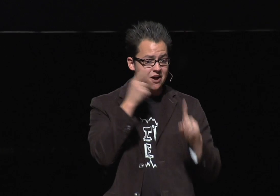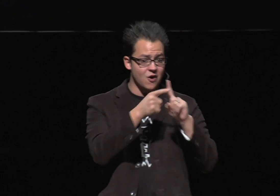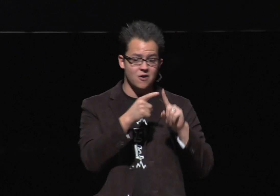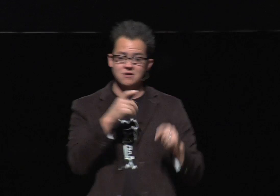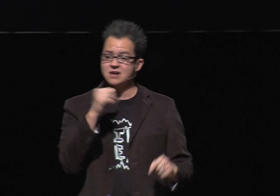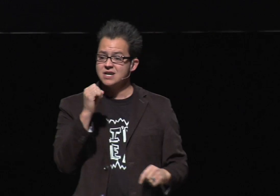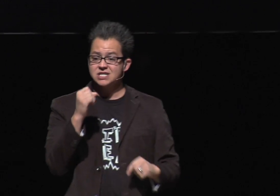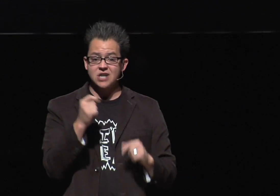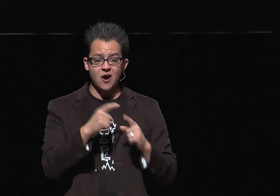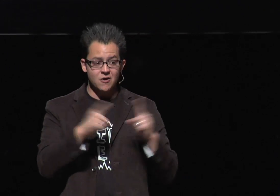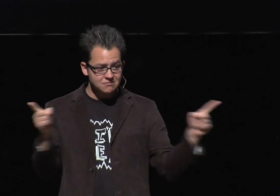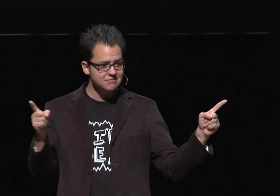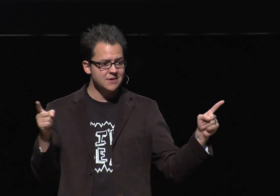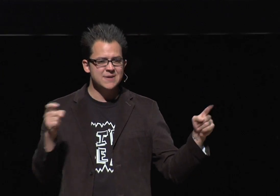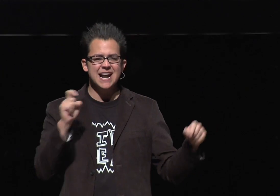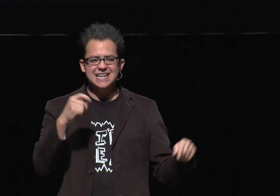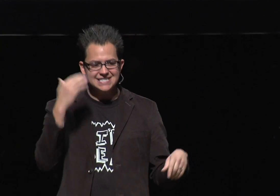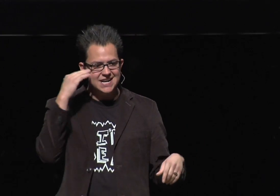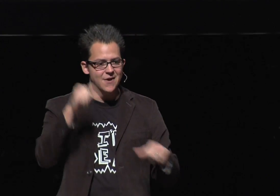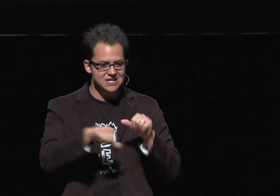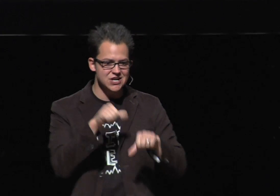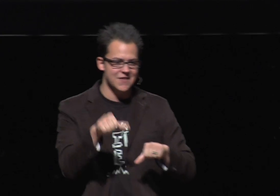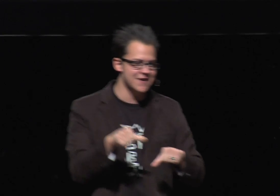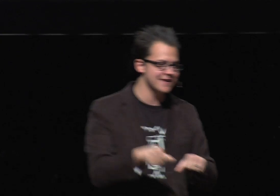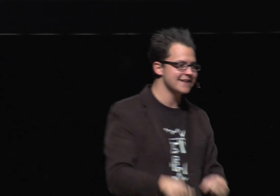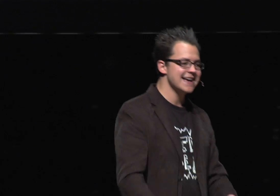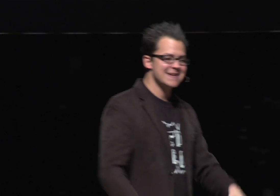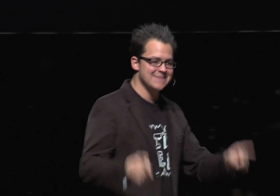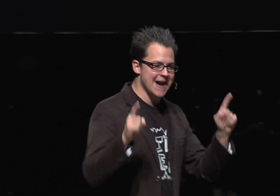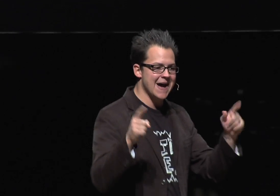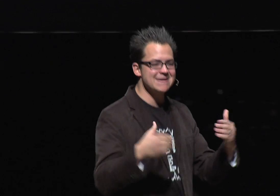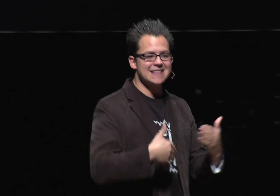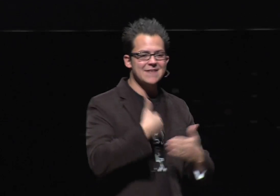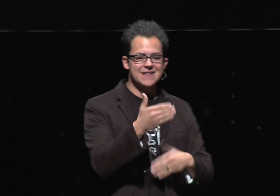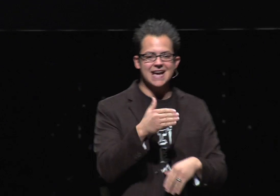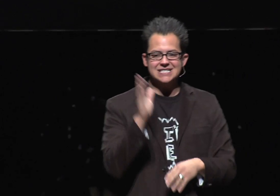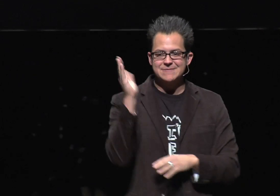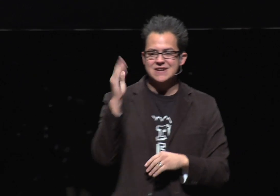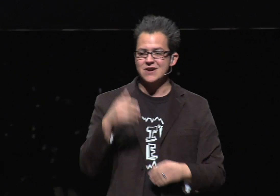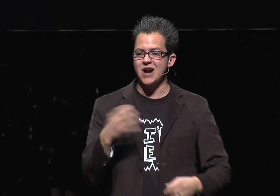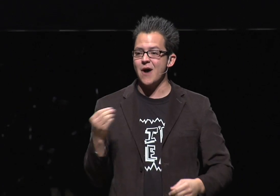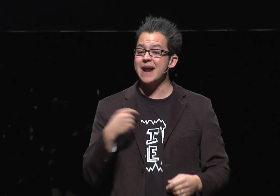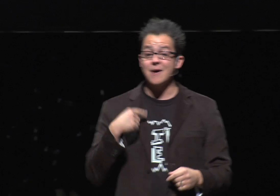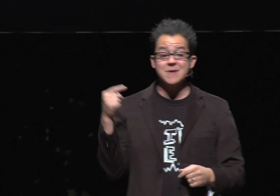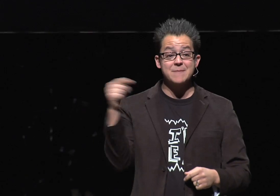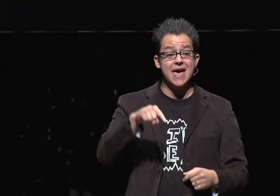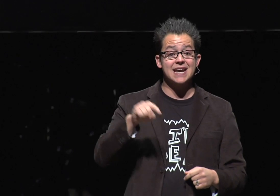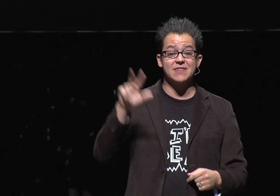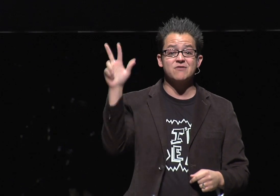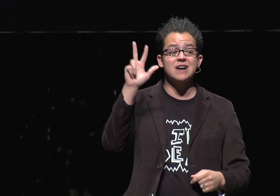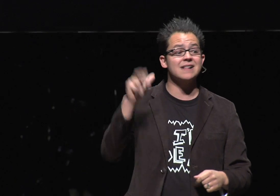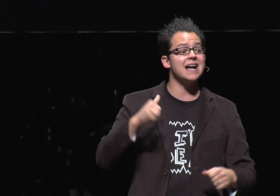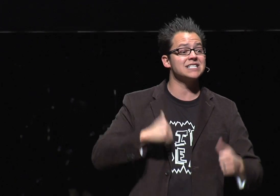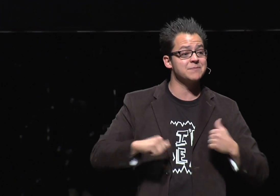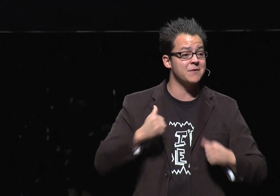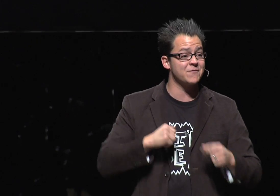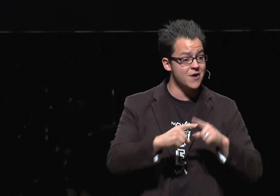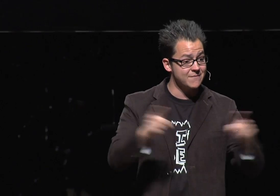goal. So we got to get to know each other. But I'm going to let the next speaker go, and I'll be back at 3 o'clock to perform for